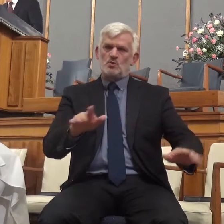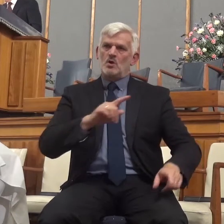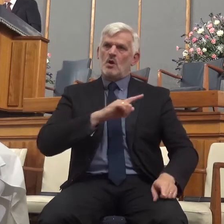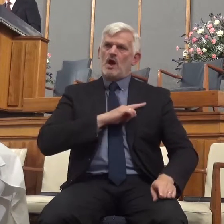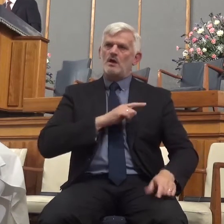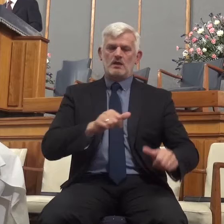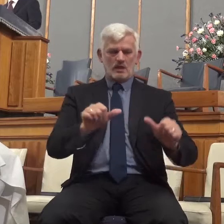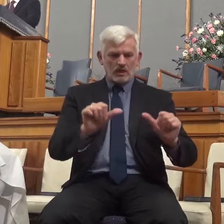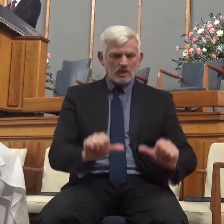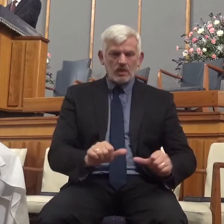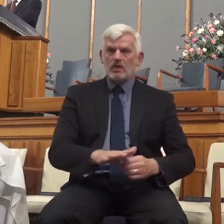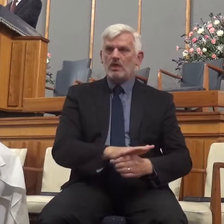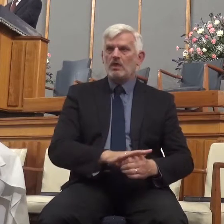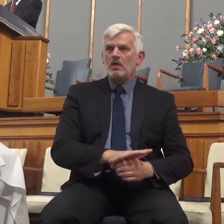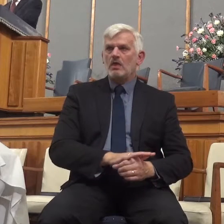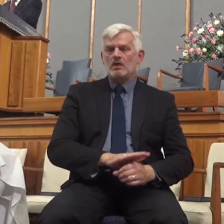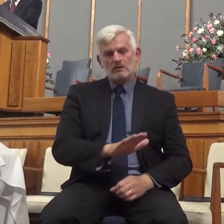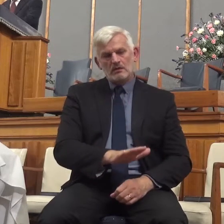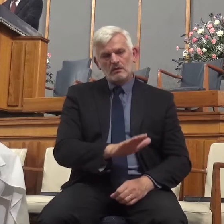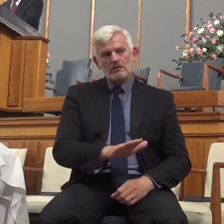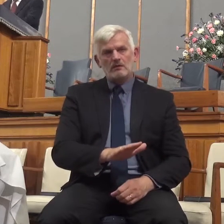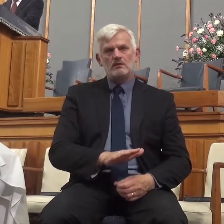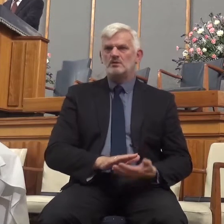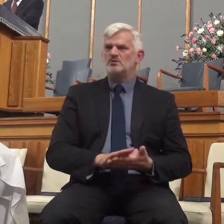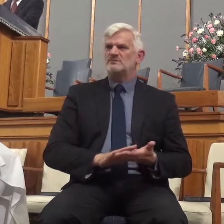low estate. What's that?